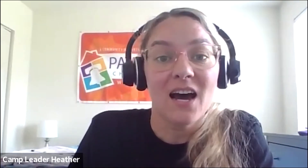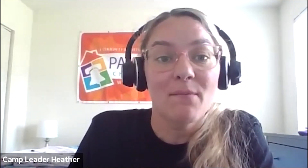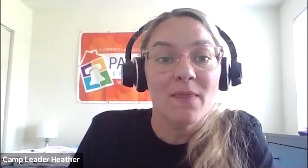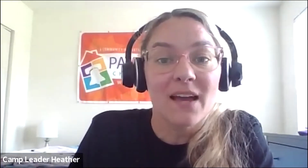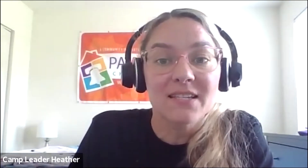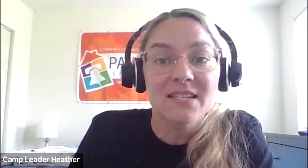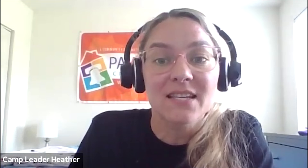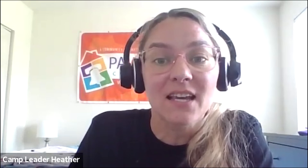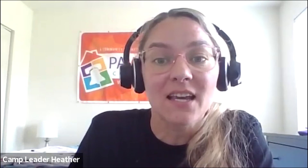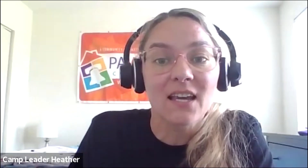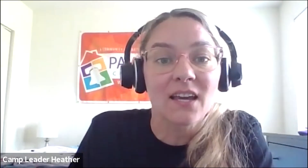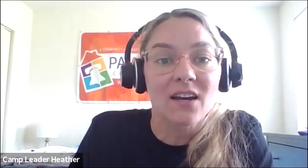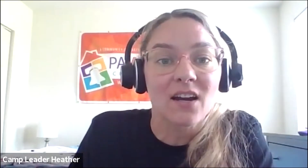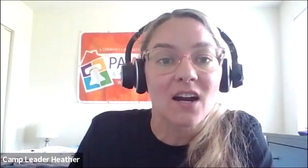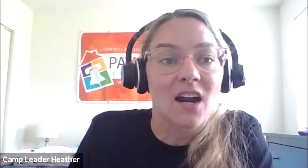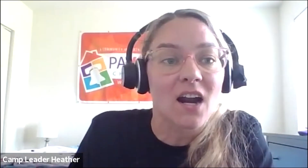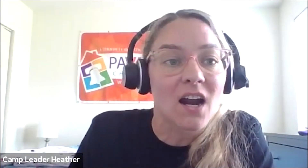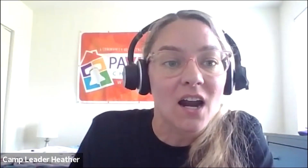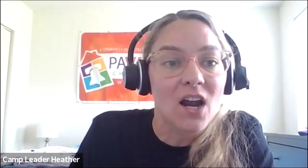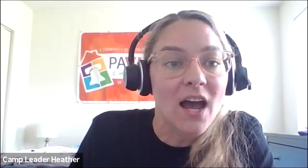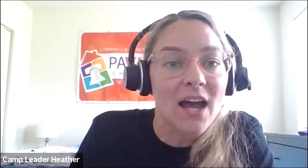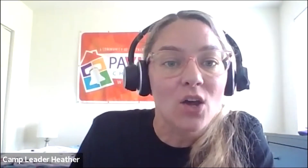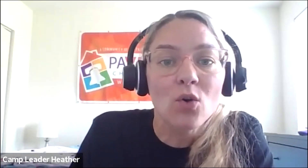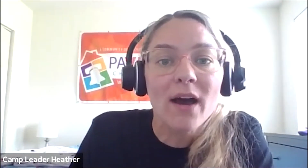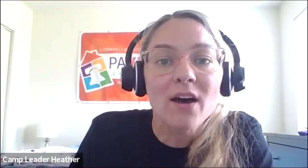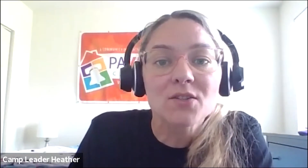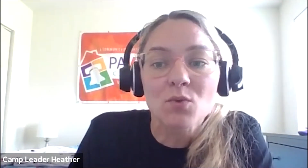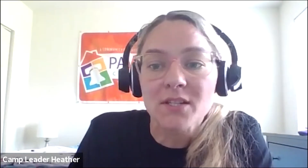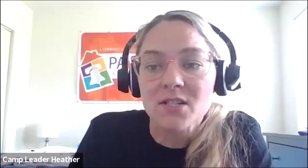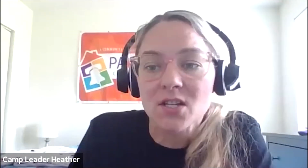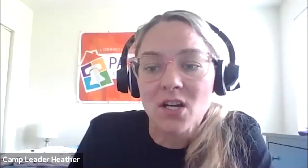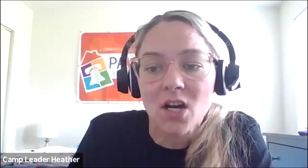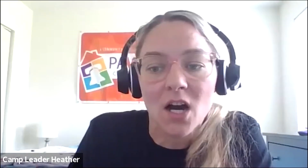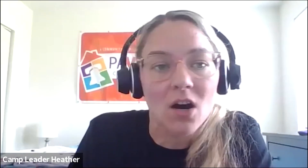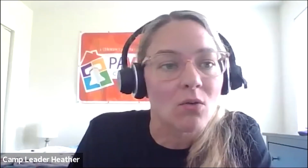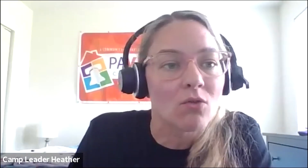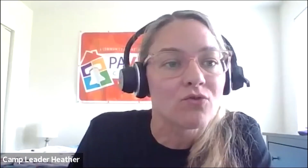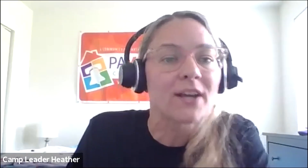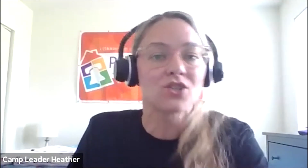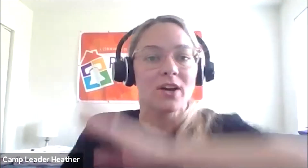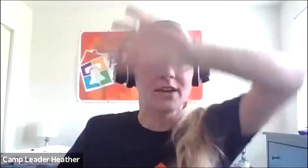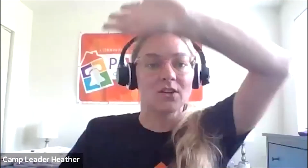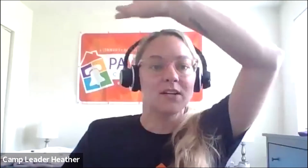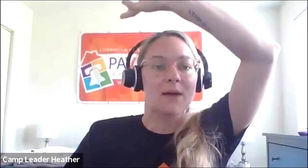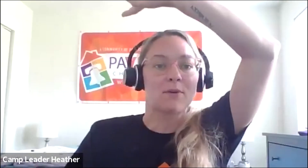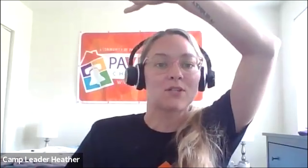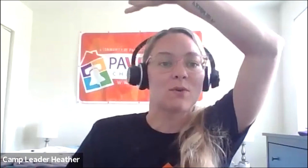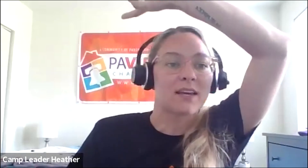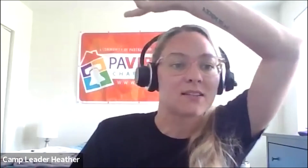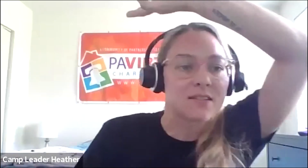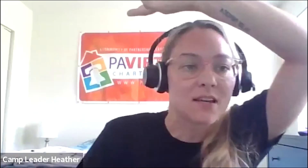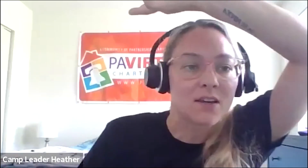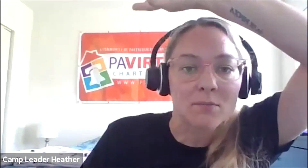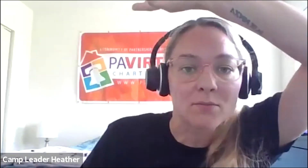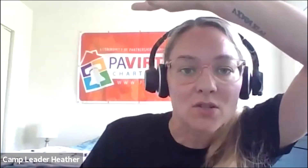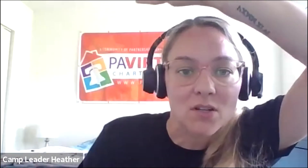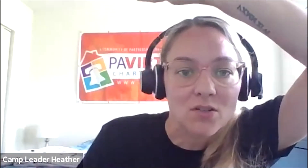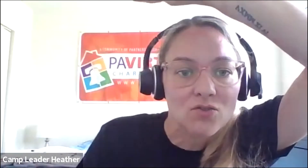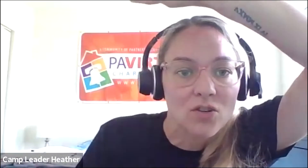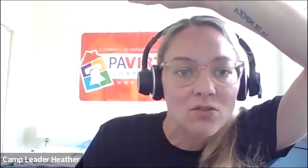Yes. Let's see here. Who else wants to go? Raise your hand on camera so I can see you. I'm just going to scroll